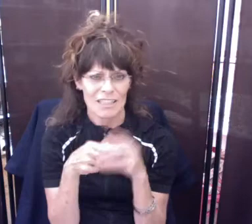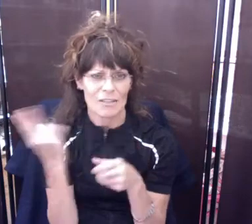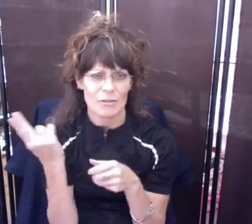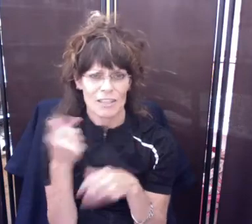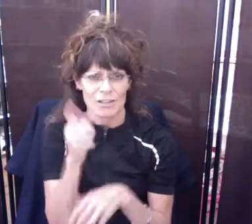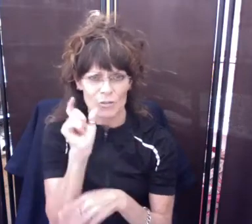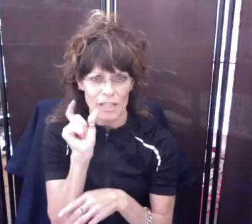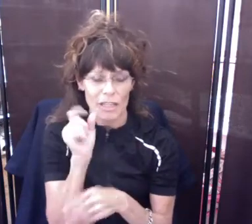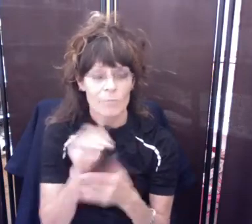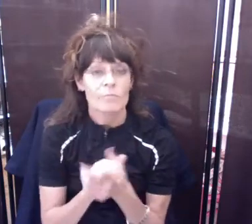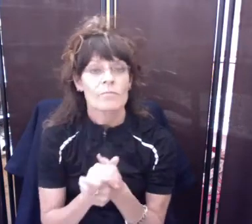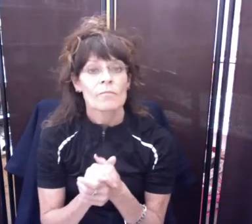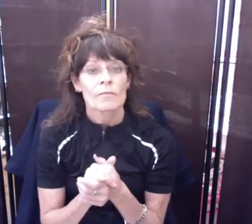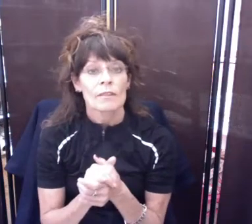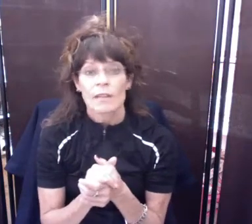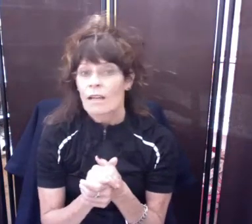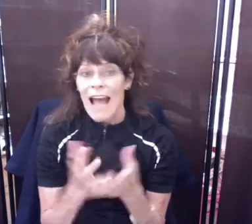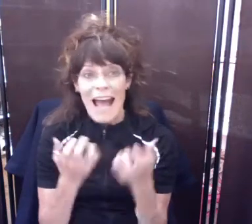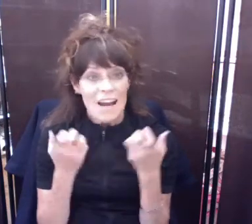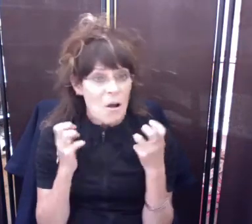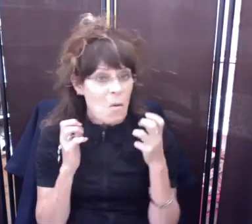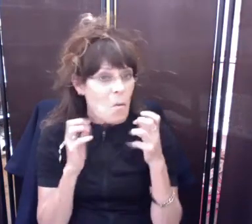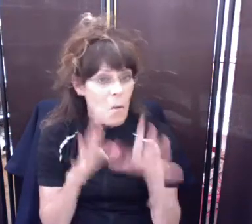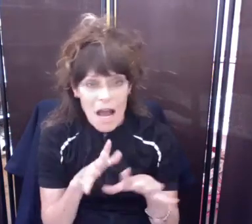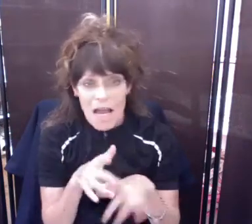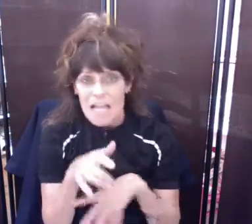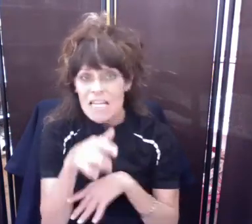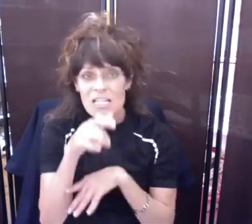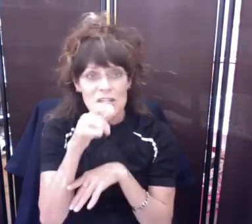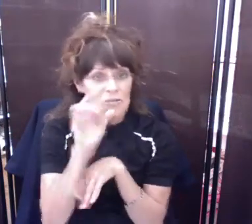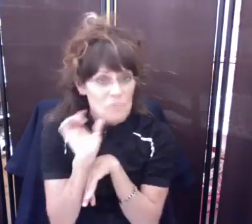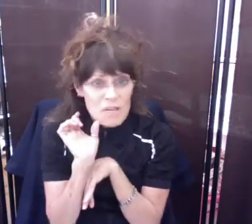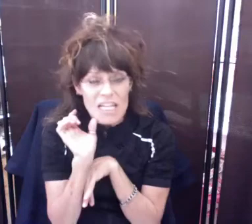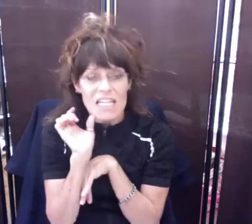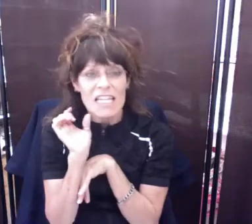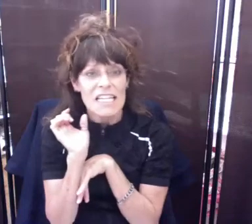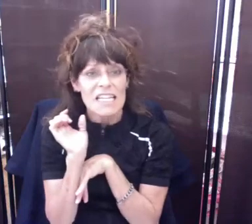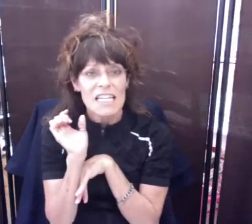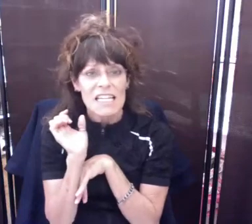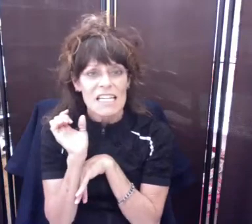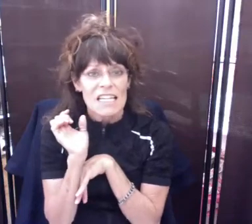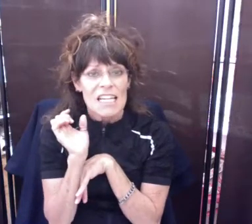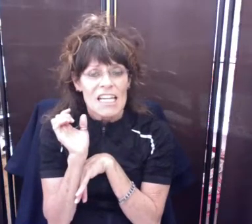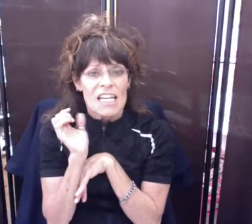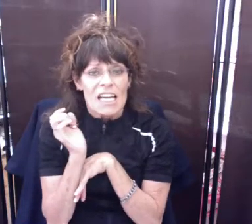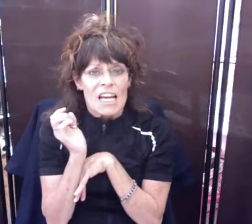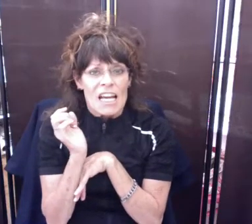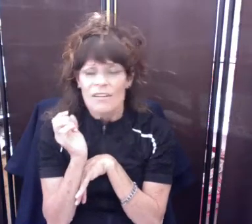was I don't want to drink meter in any of the AA meetings that I went into, I would register higher than anybody else there.